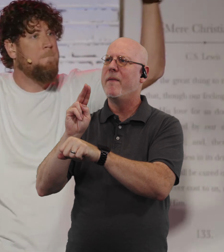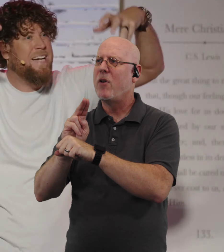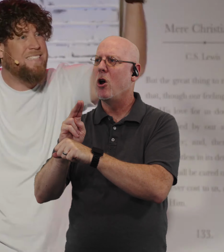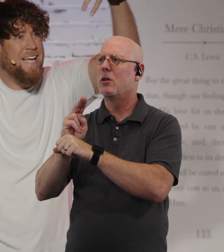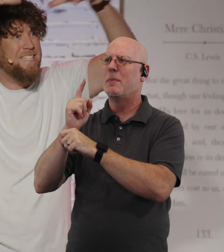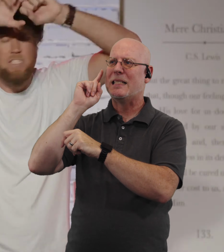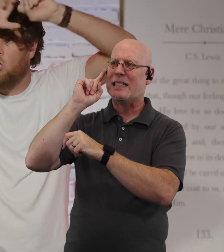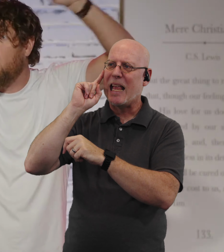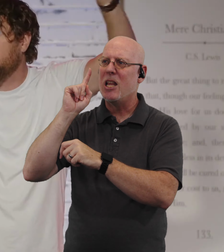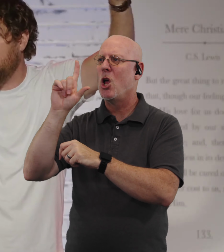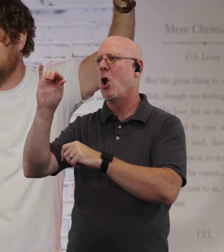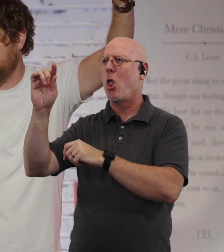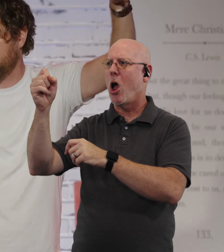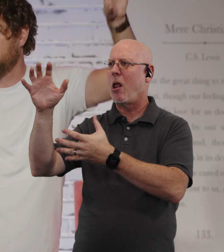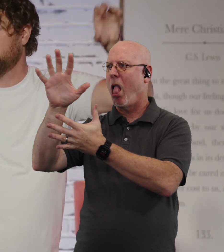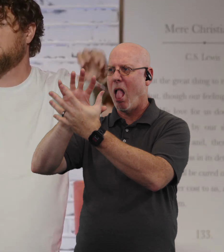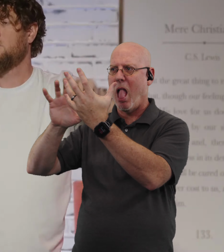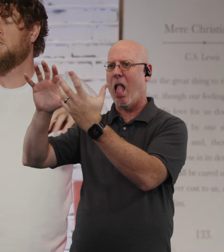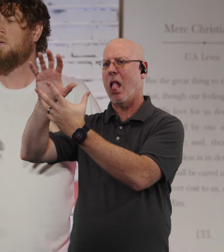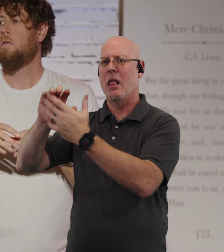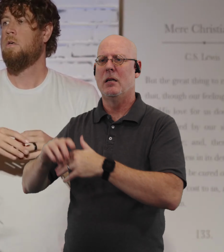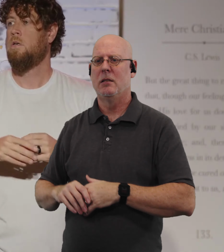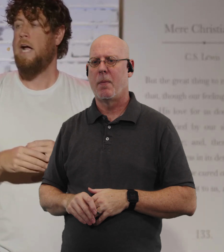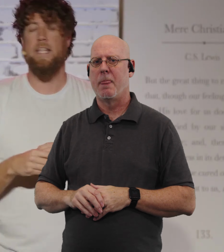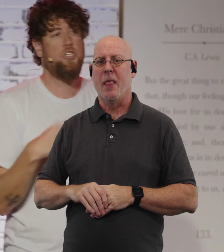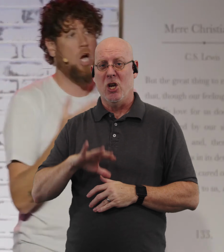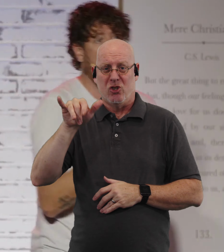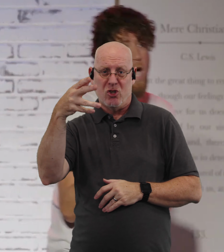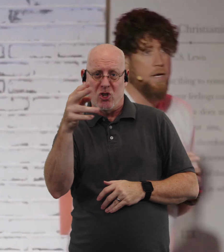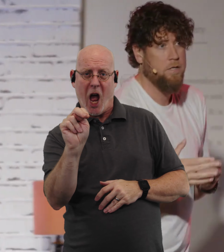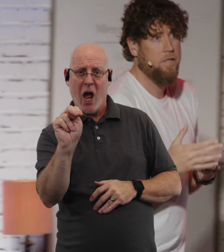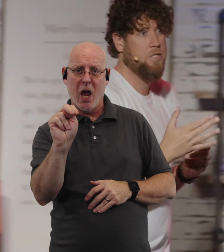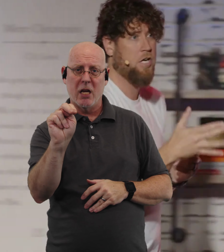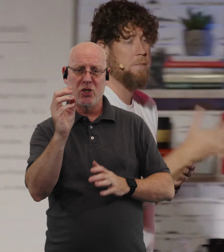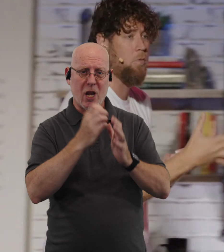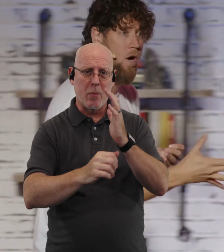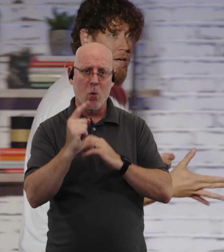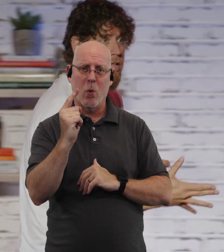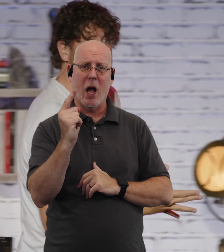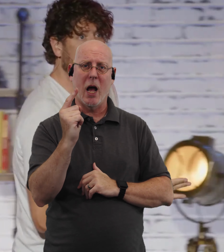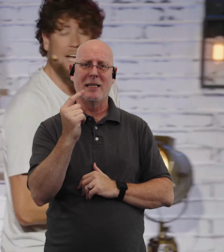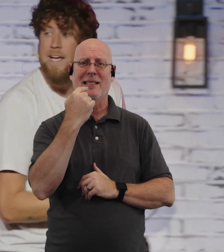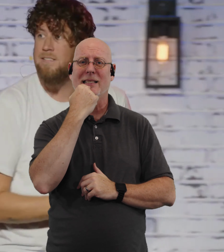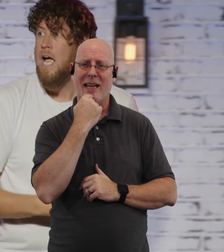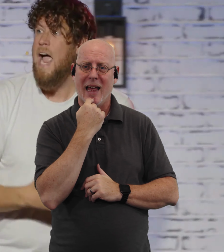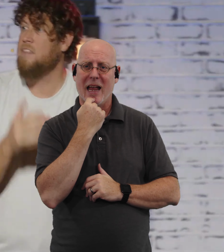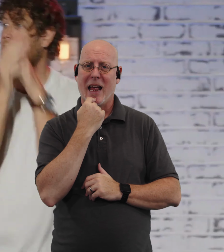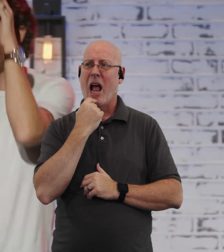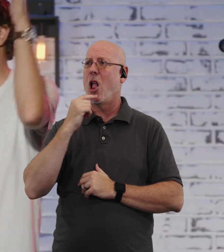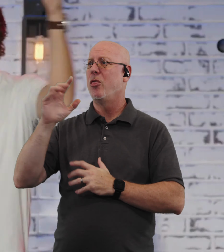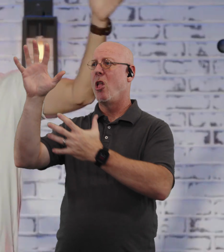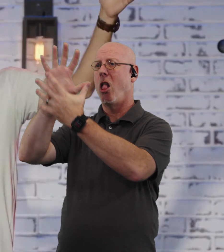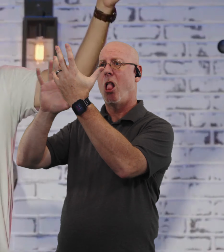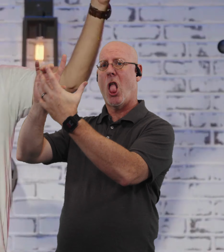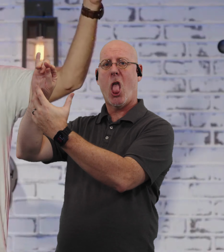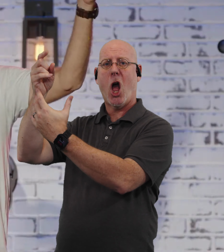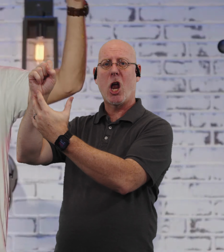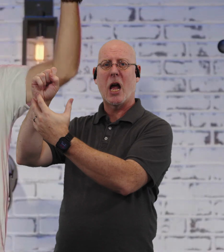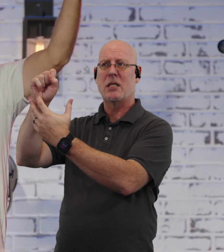universe make sense. It's the logos. And then John chapter 1 says, and the